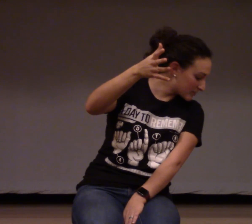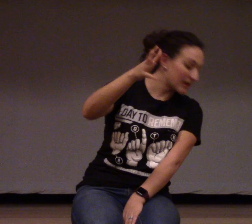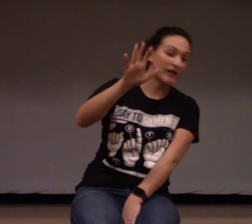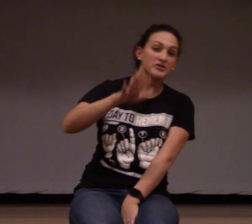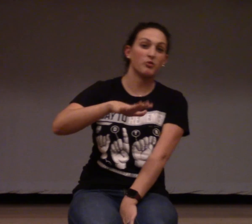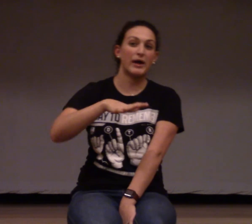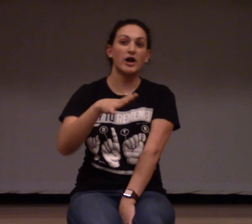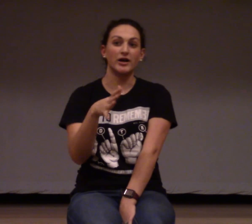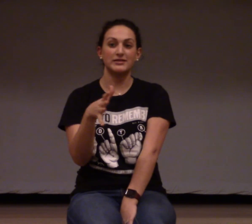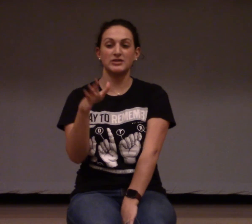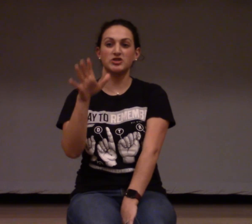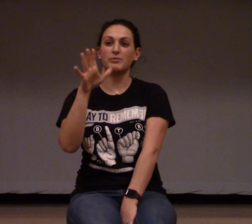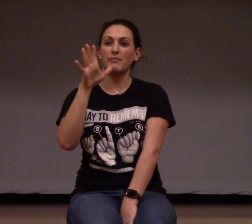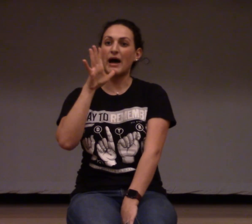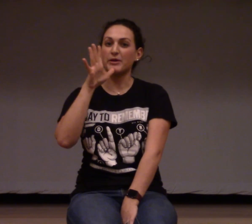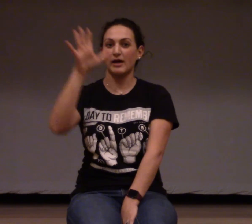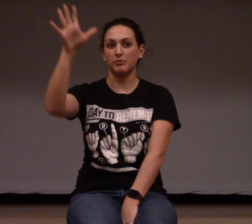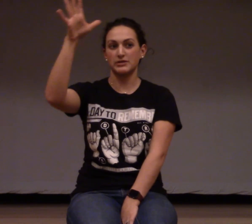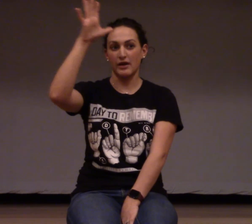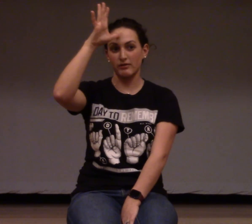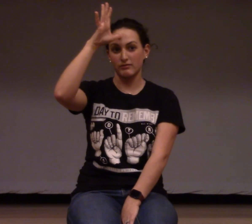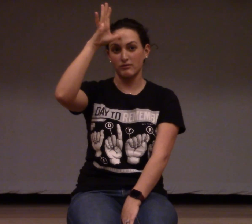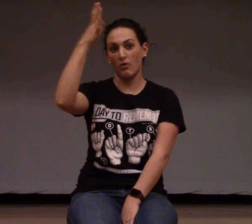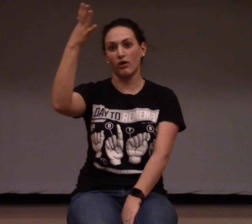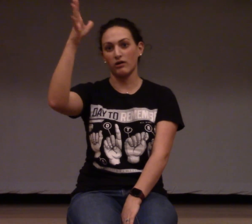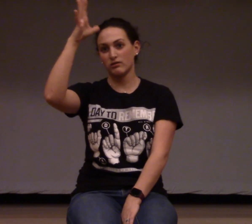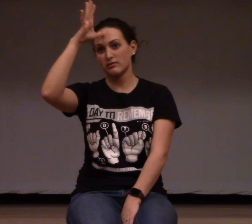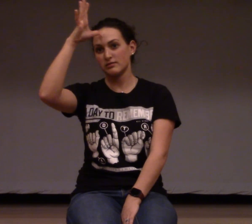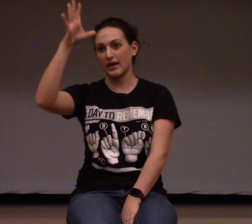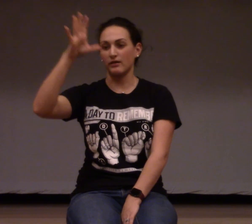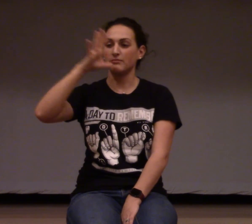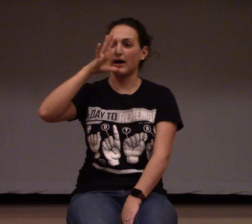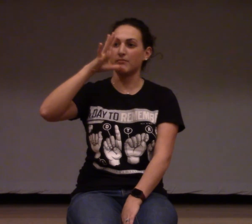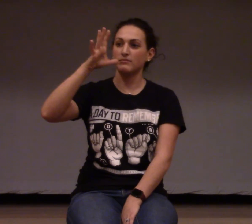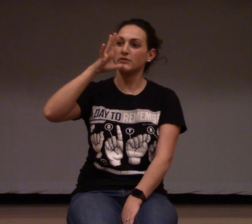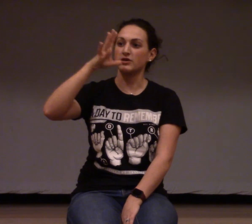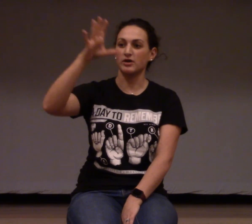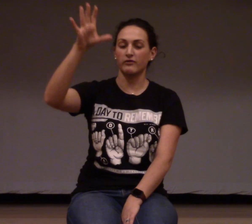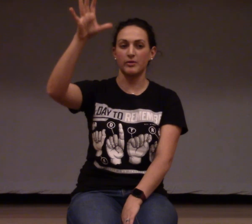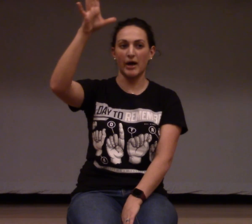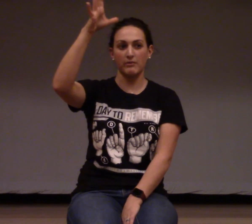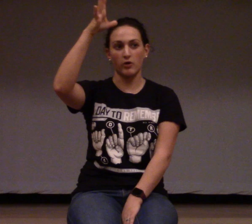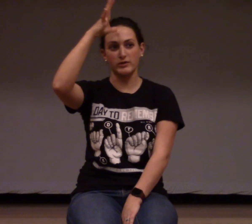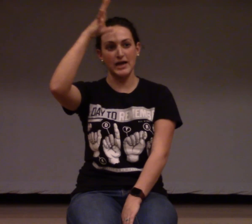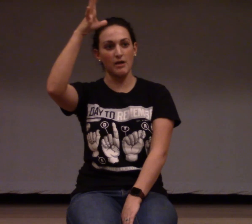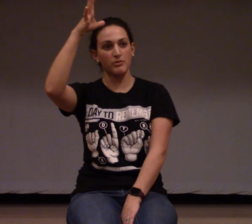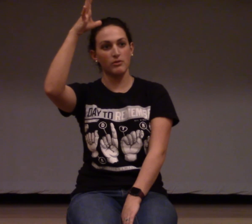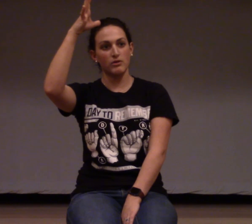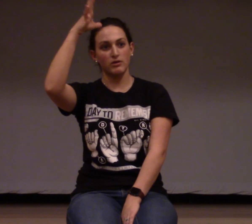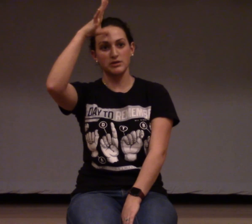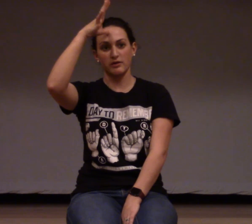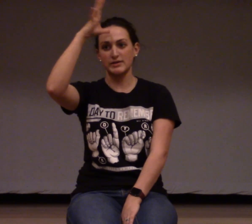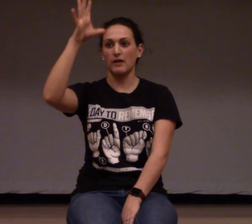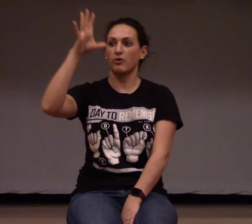And then so parents, it's just going to be mom and dad put together, or dad, mom. You can start from the bottom, go to the top, or start at the top, go to the